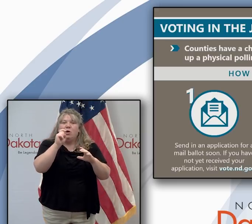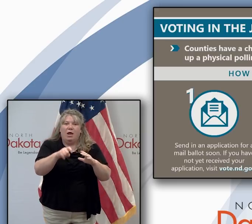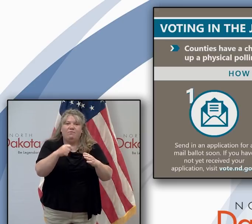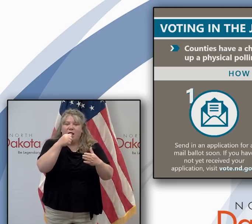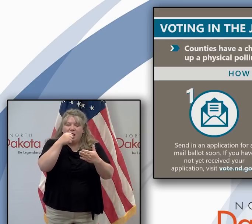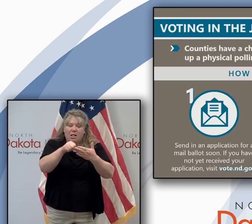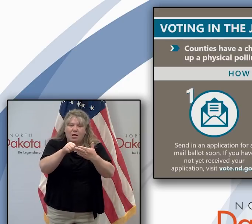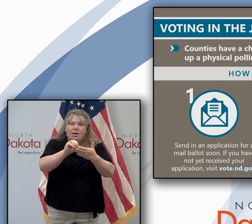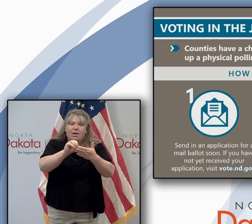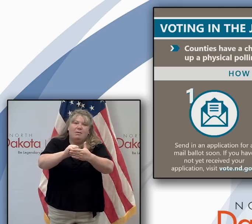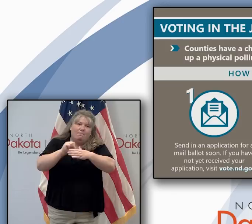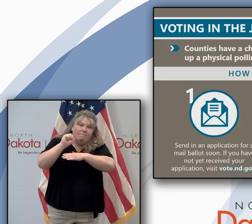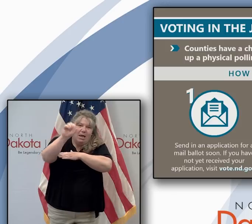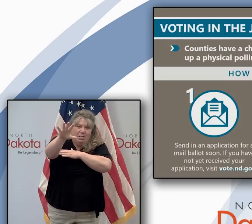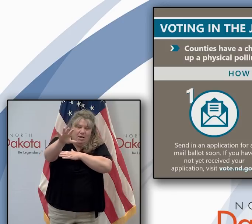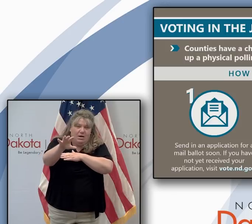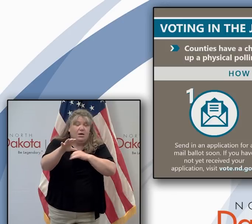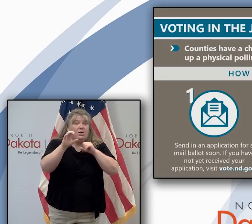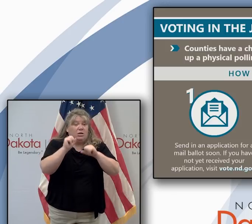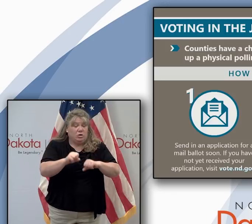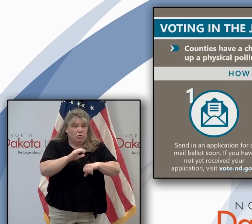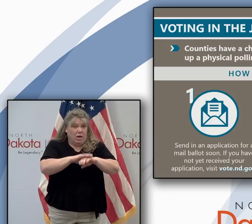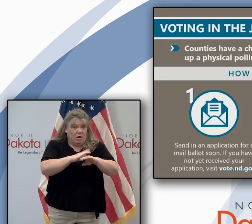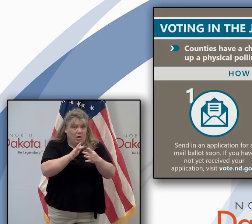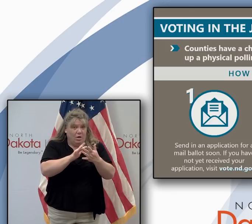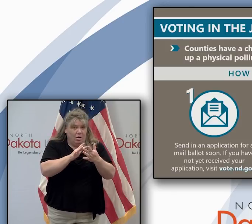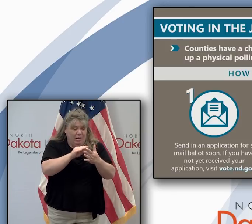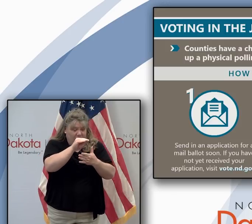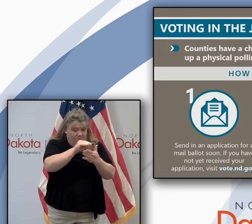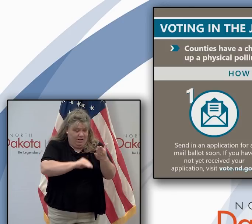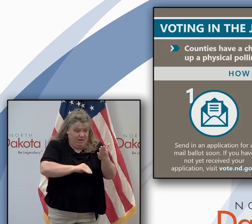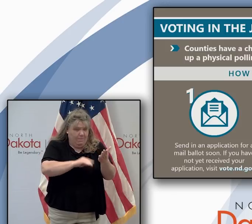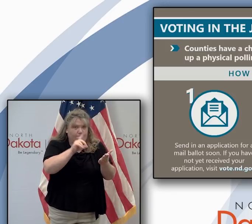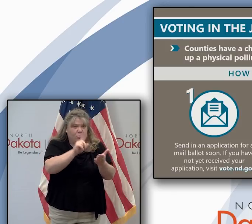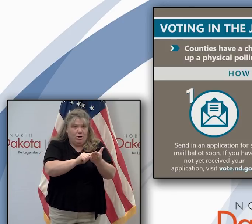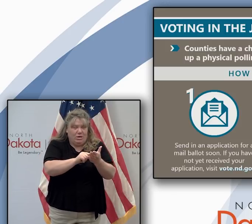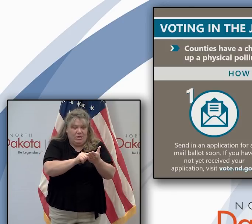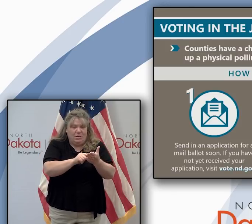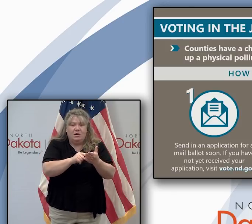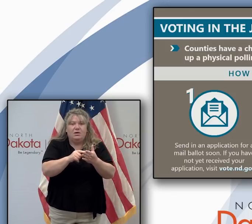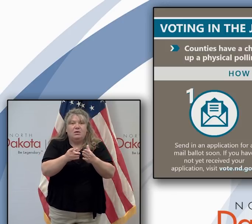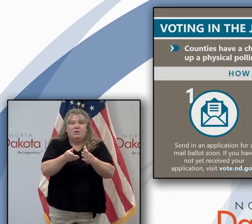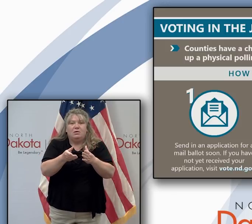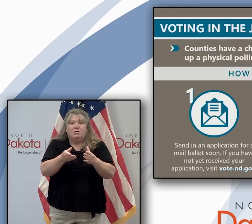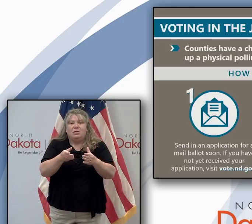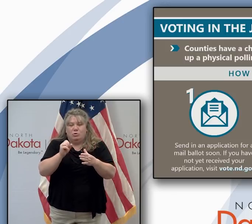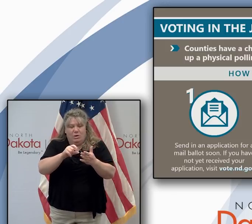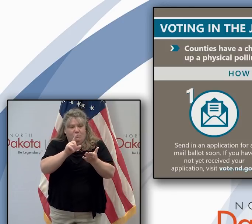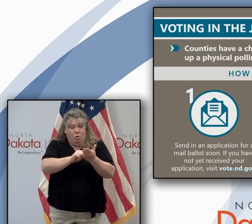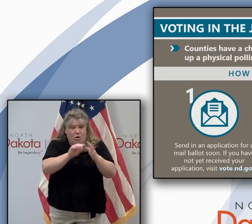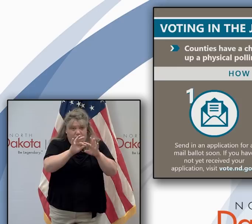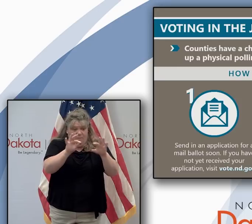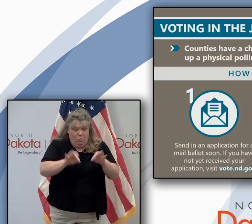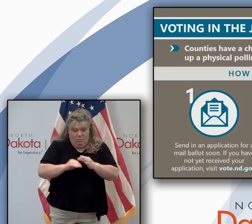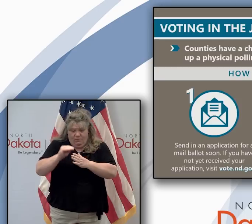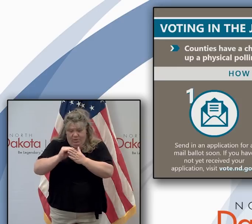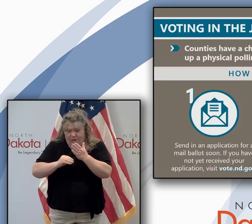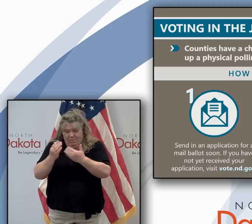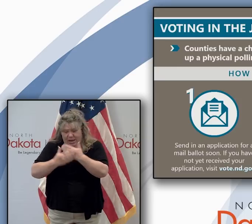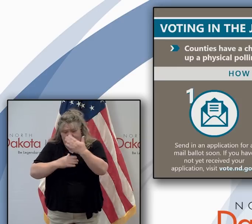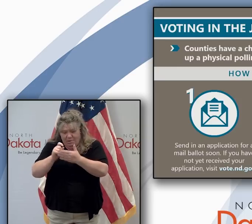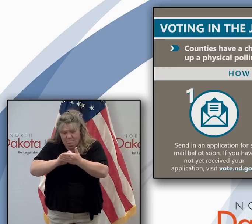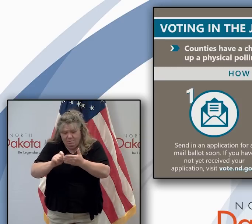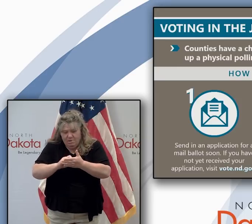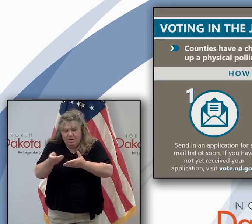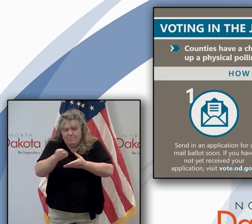actually physically mail it in. You can go online and fill it in and print it off. You can go online, print off a form, fill it in by hand. You have to mail